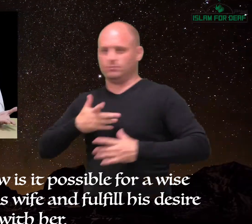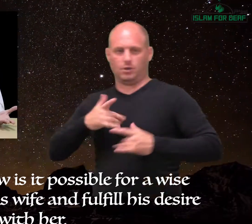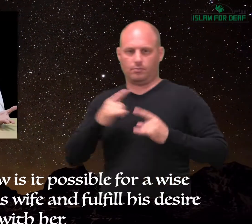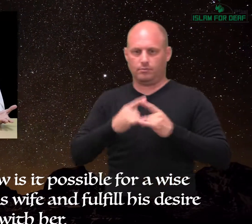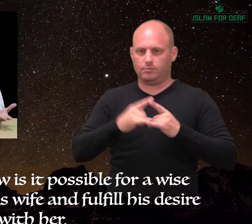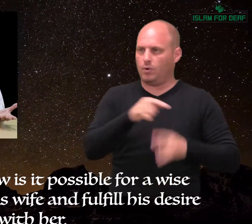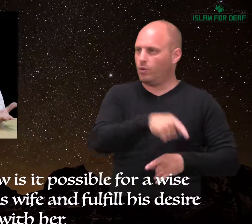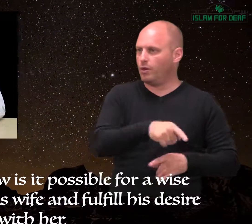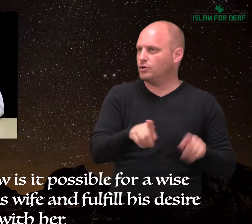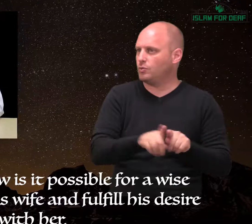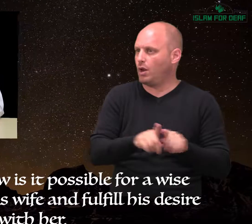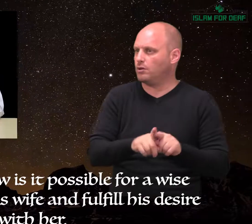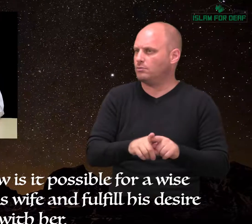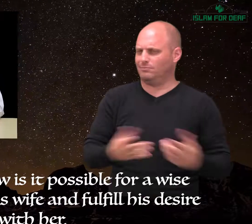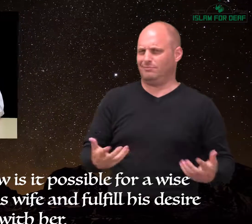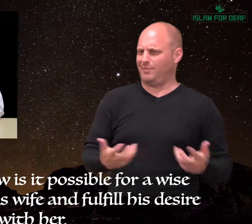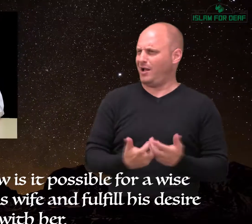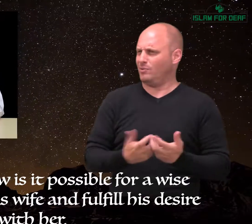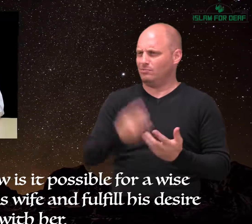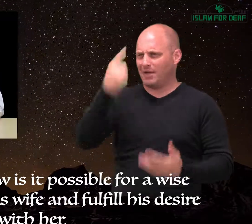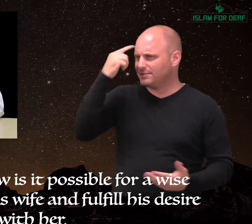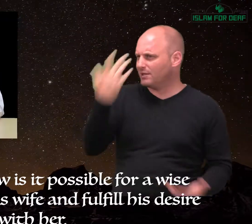How? It doesn't make sense.